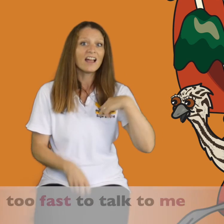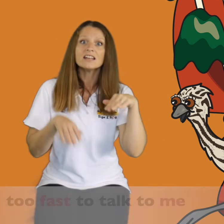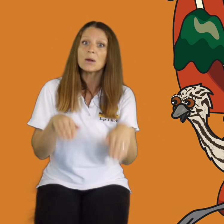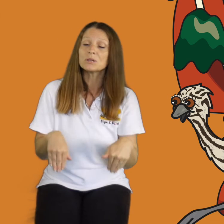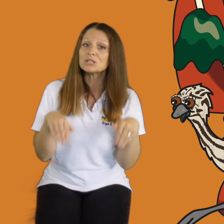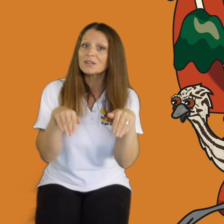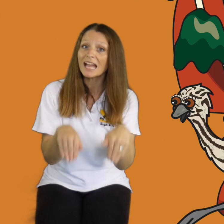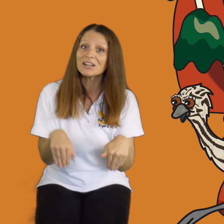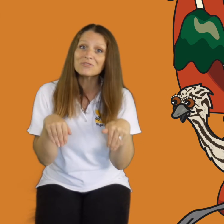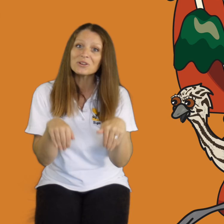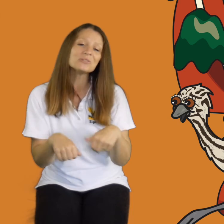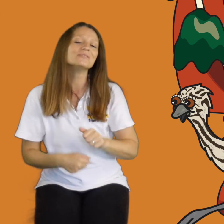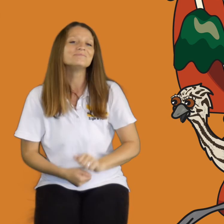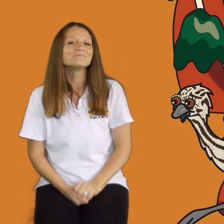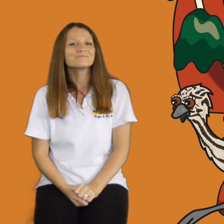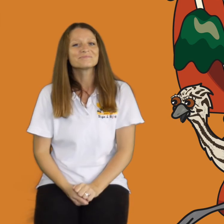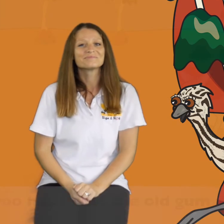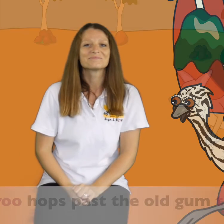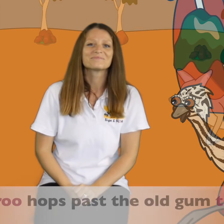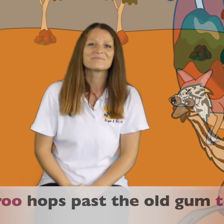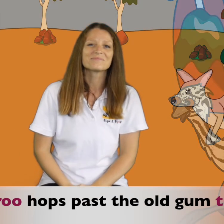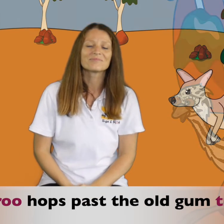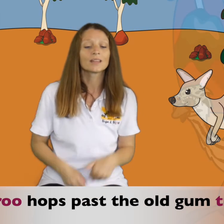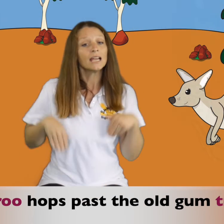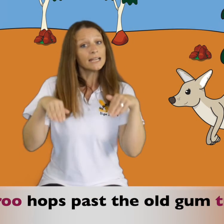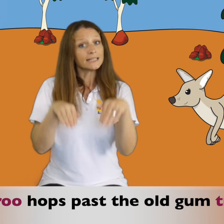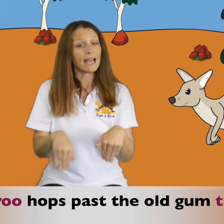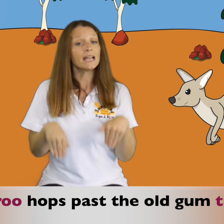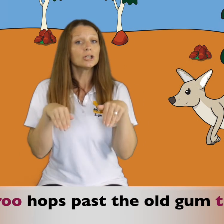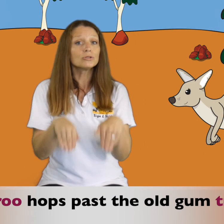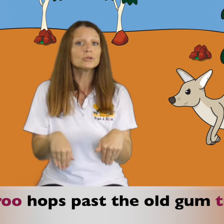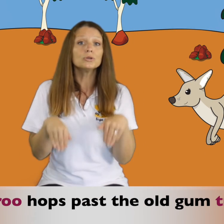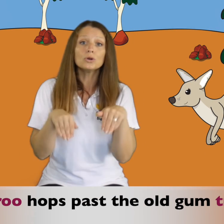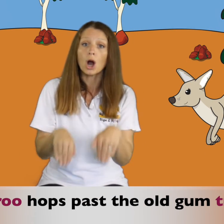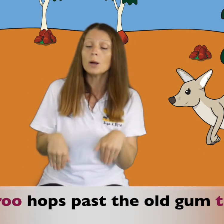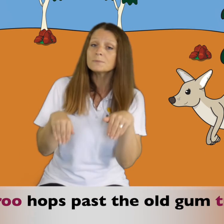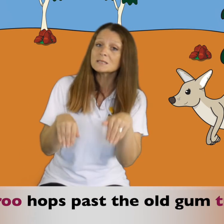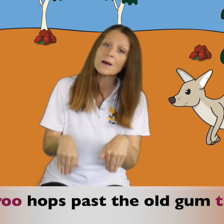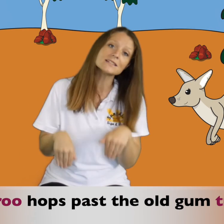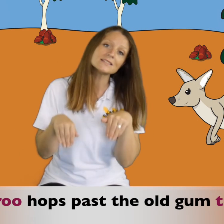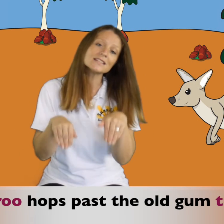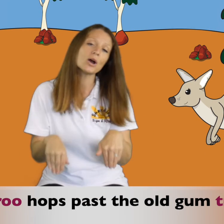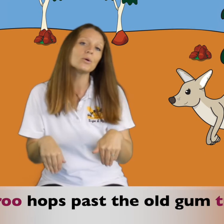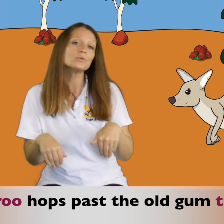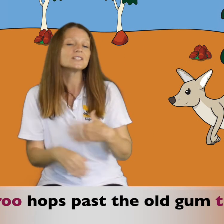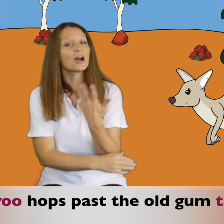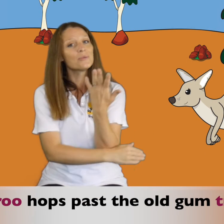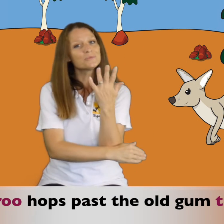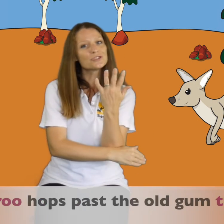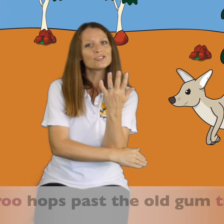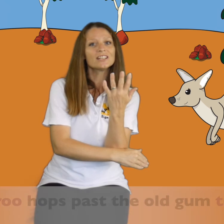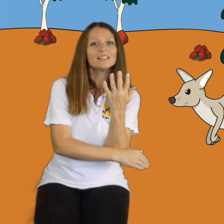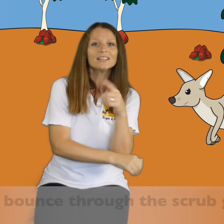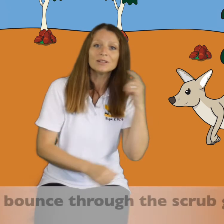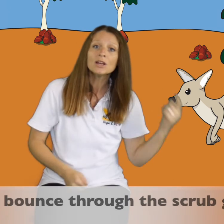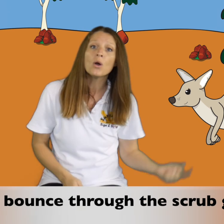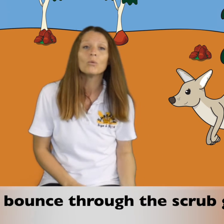Now we do kangaroo. Kangaroo hops past the old gum tree,